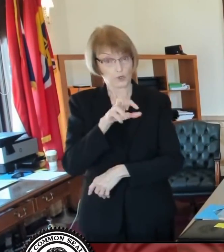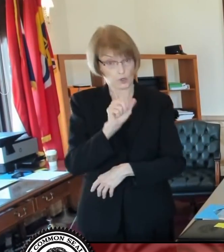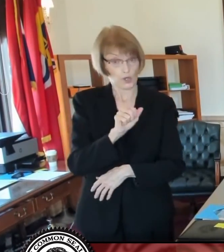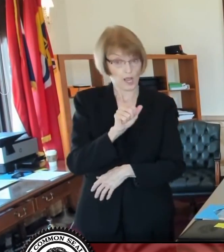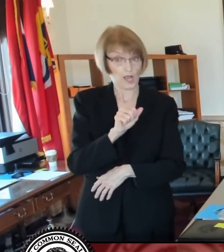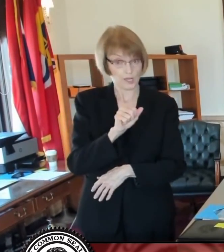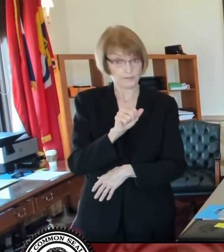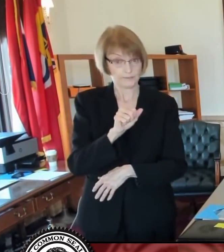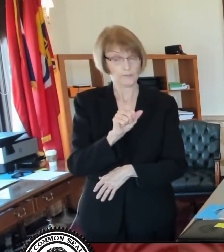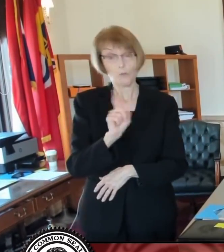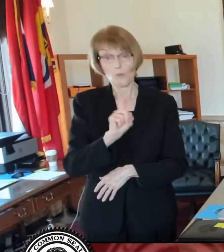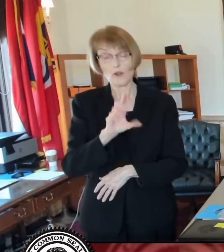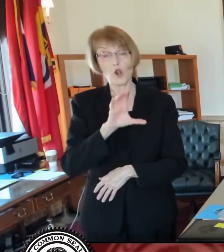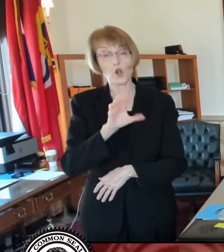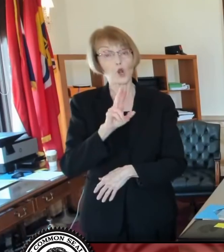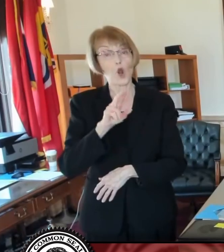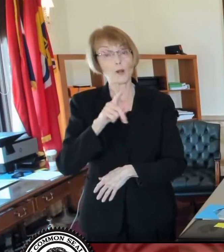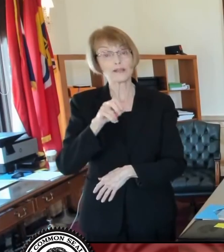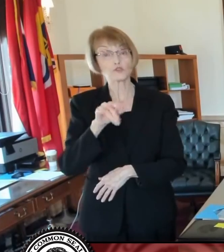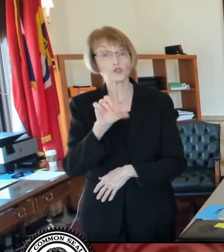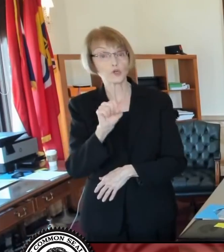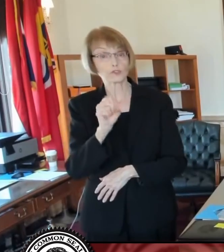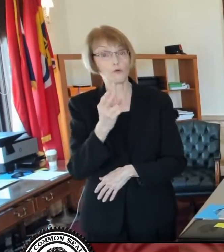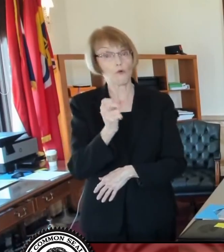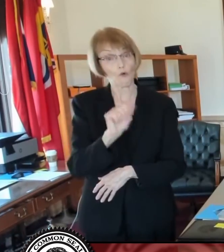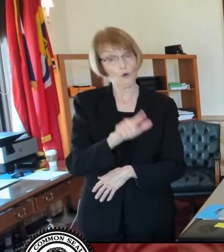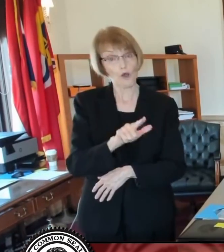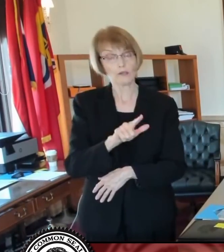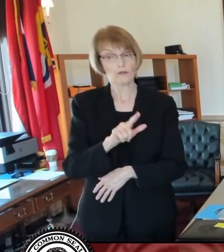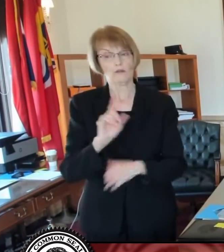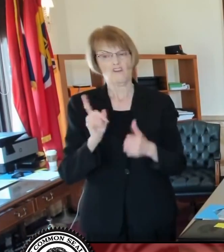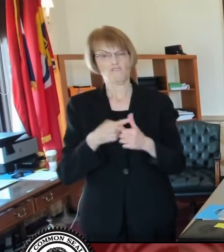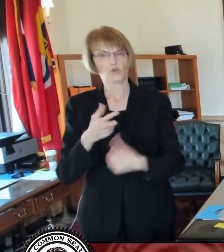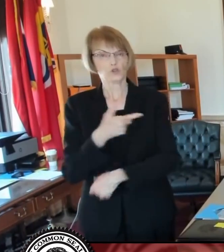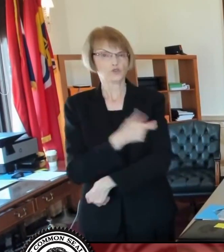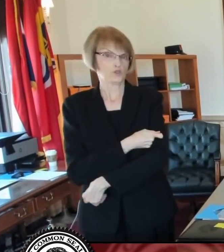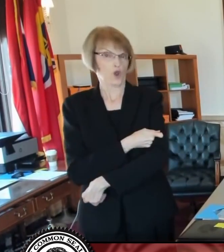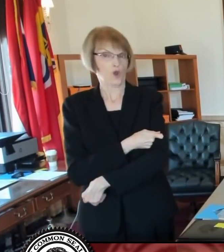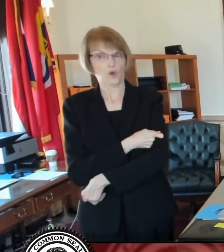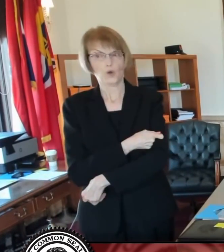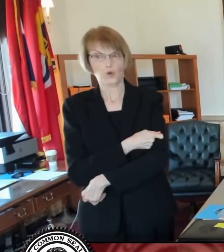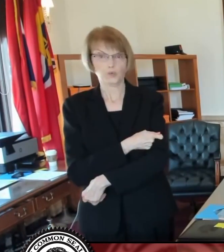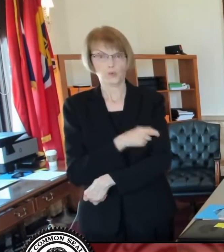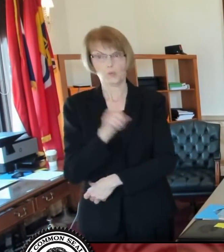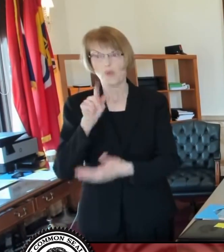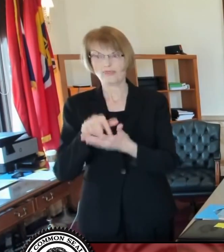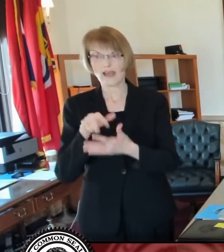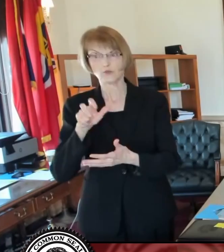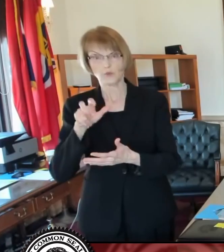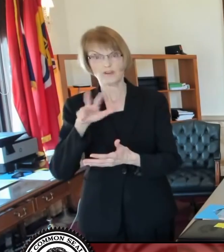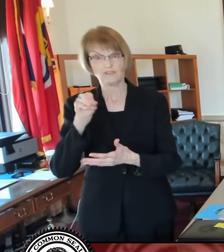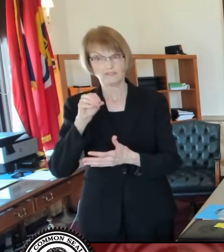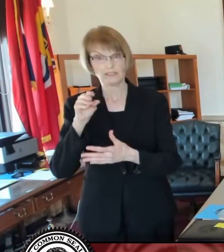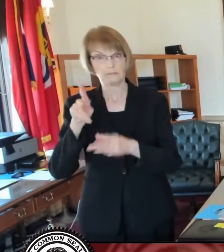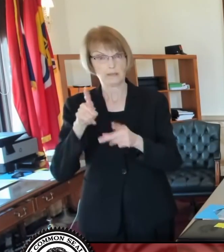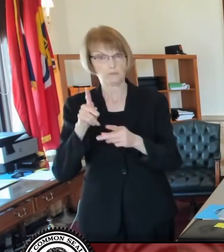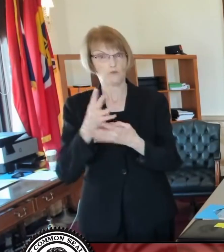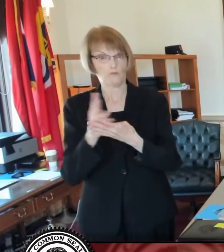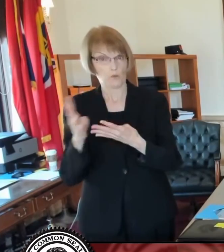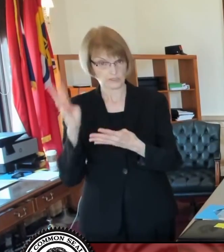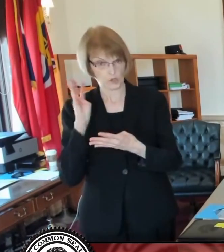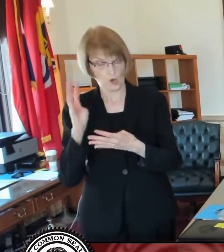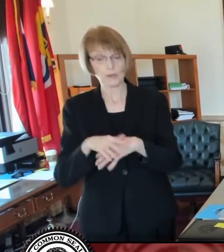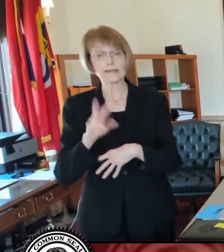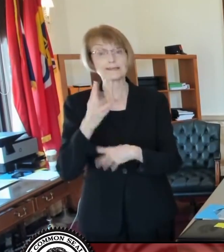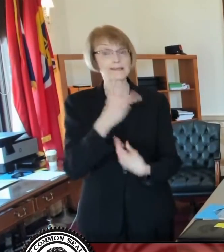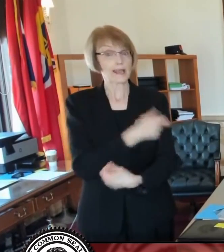weeks ago at Carpenter's Hall. That was, we gave first doses of about 1,350 people. And